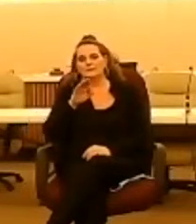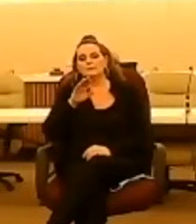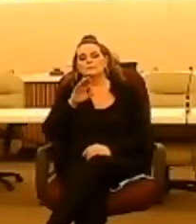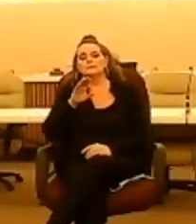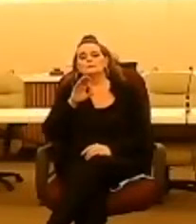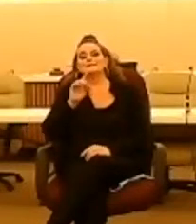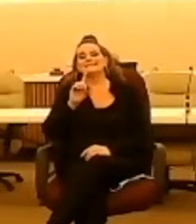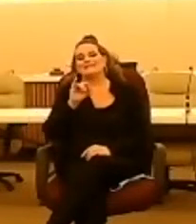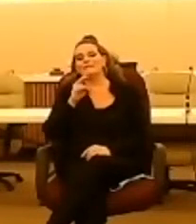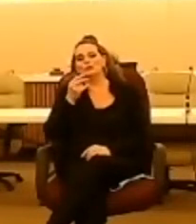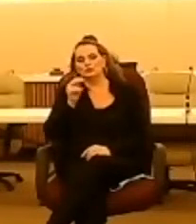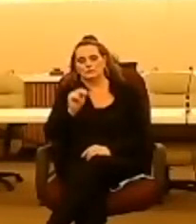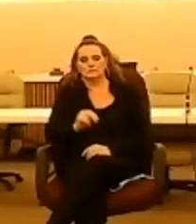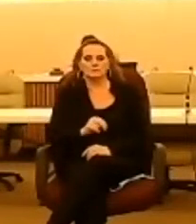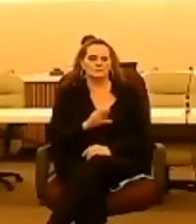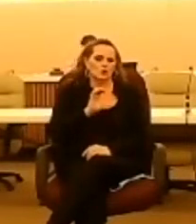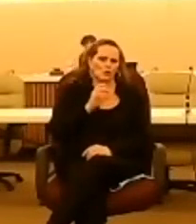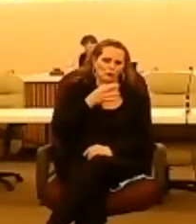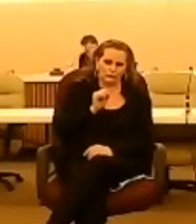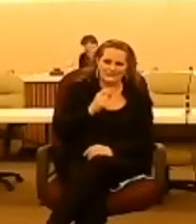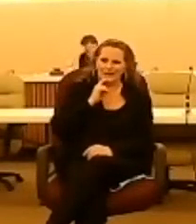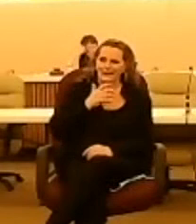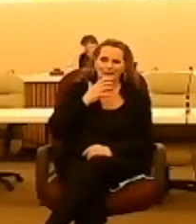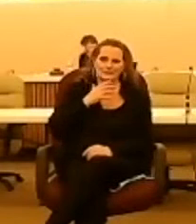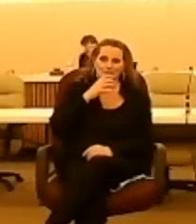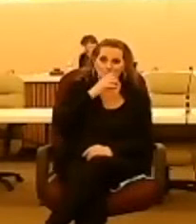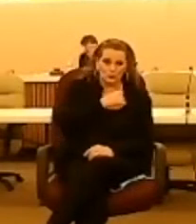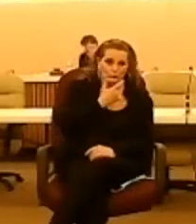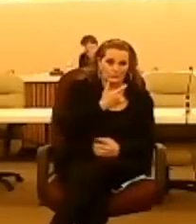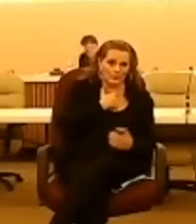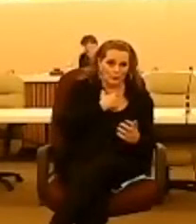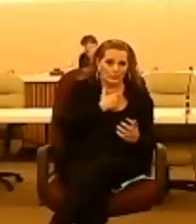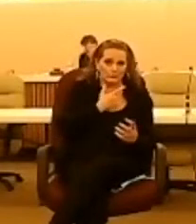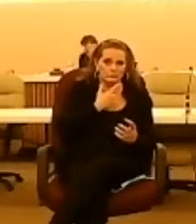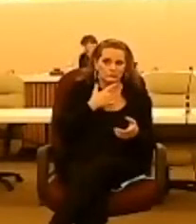Chris, I assume you're the one putting forth the petition, is that correct?